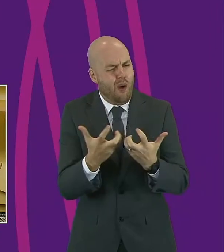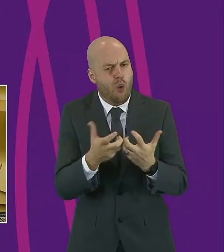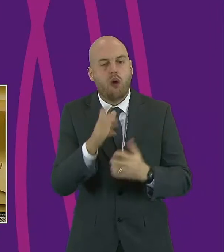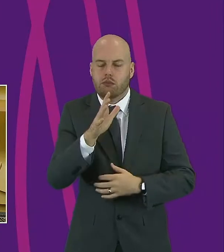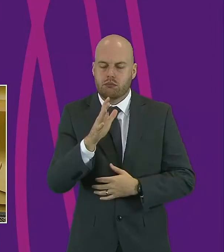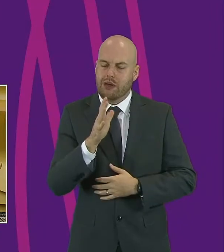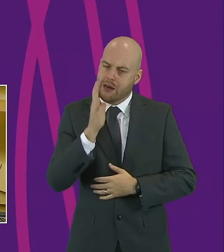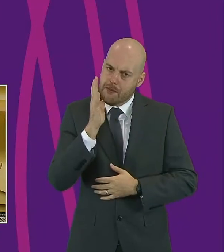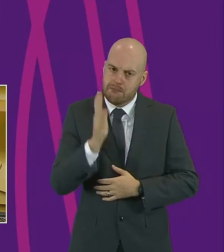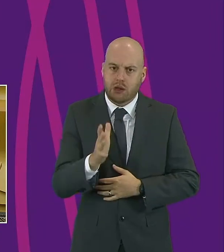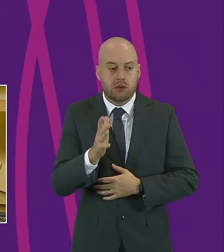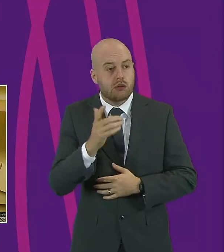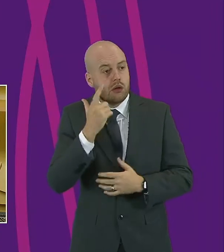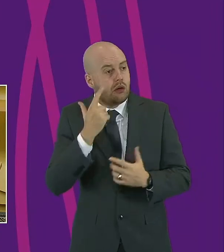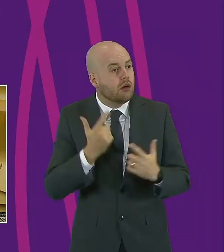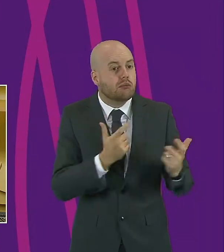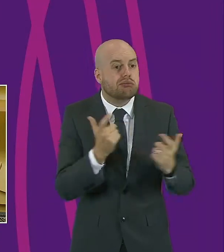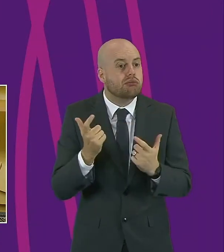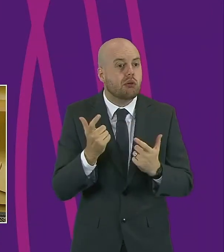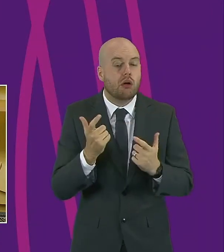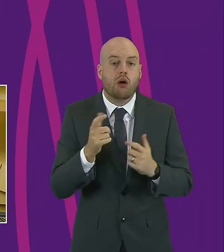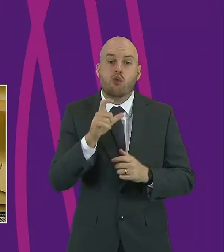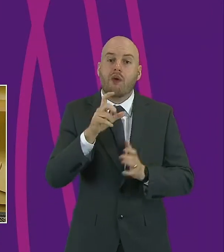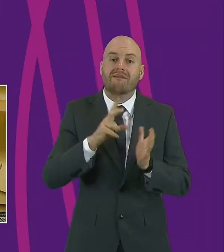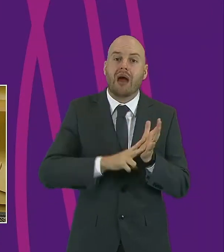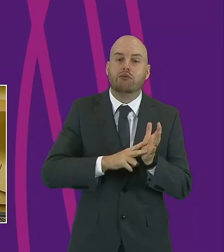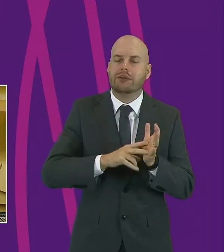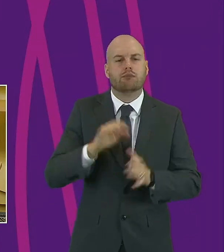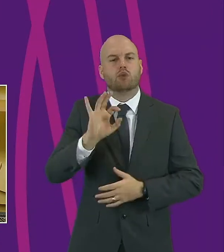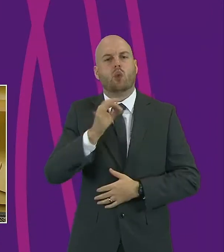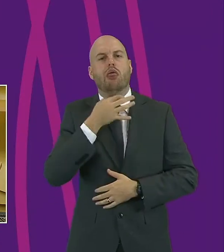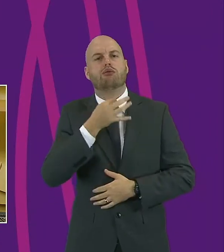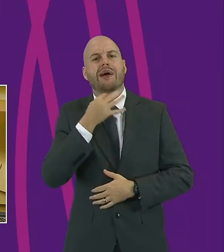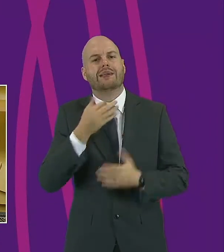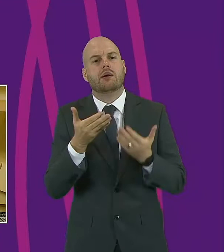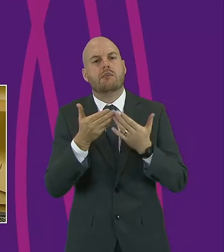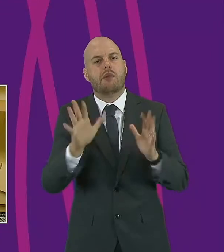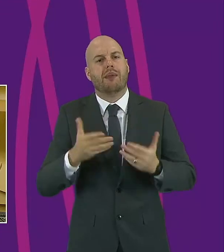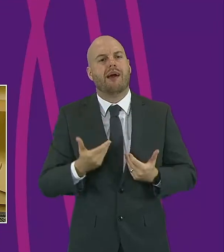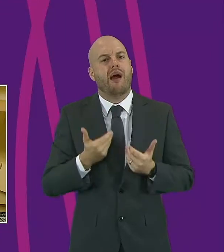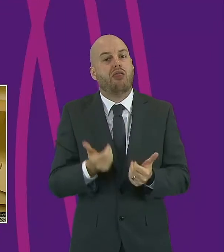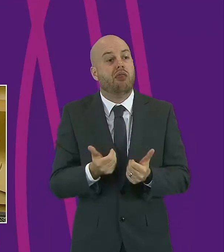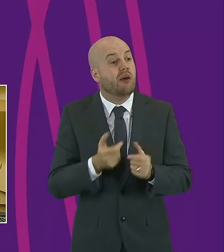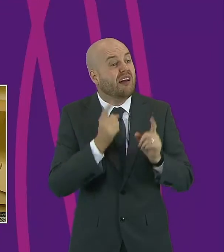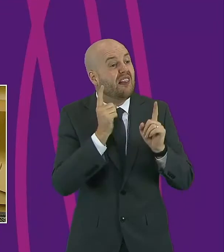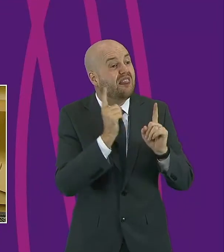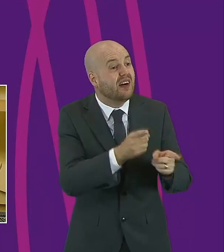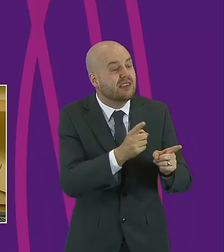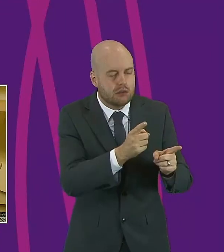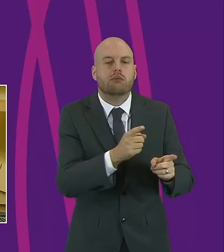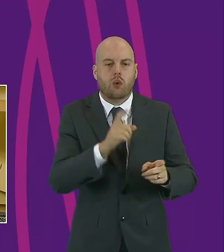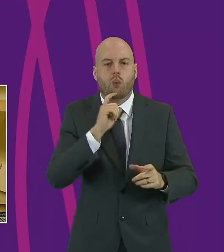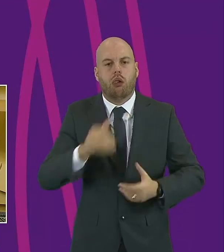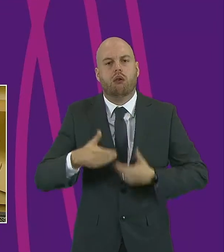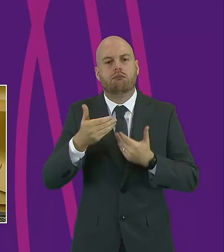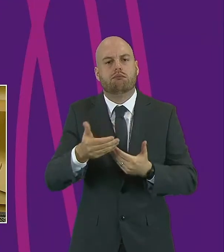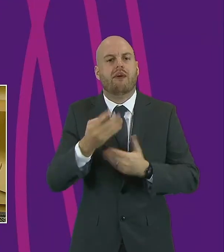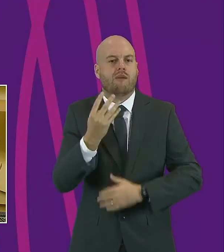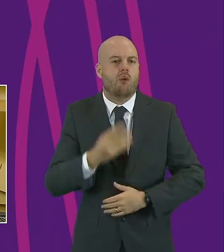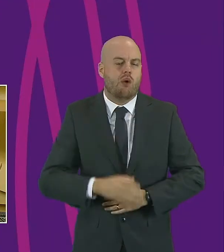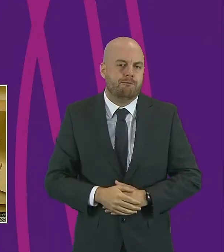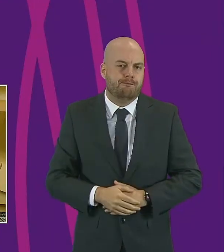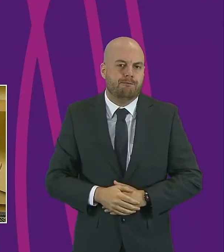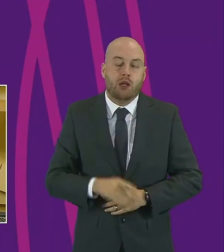a significant threat to public health. As today's figures have demonstrated, and as has been confirmed to me in advice from the Chief Medical